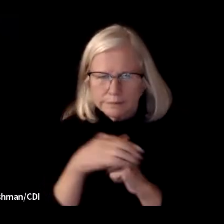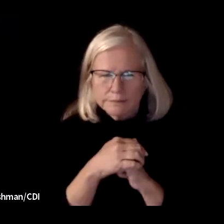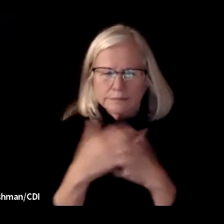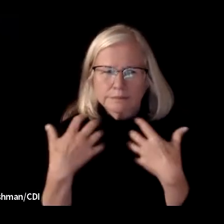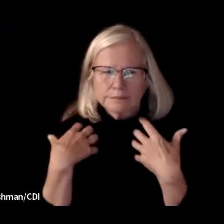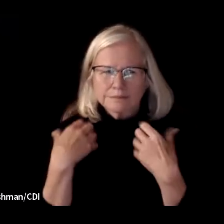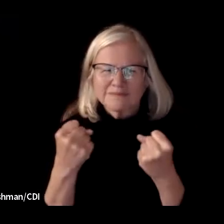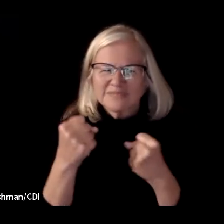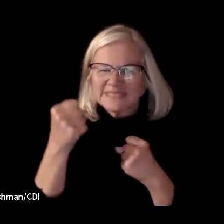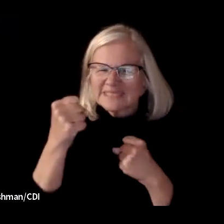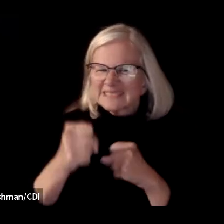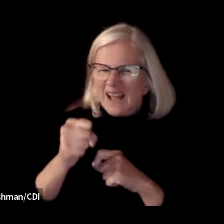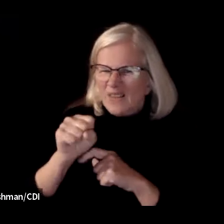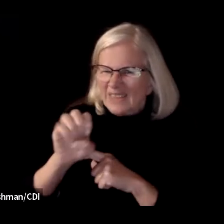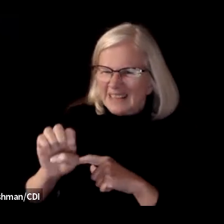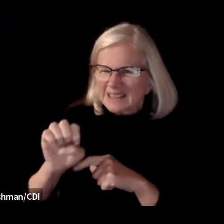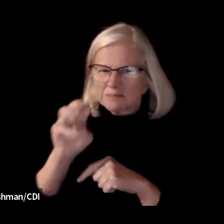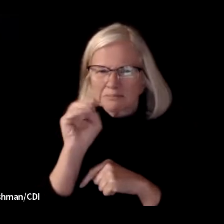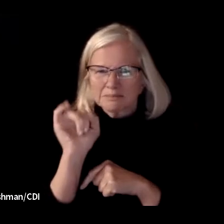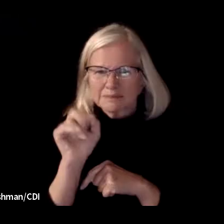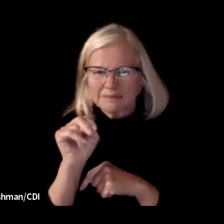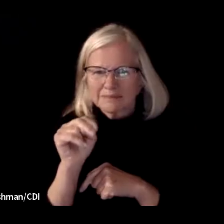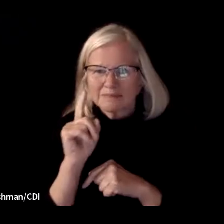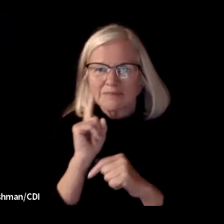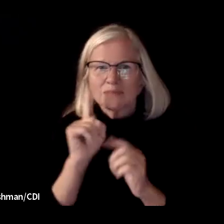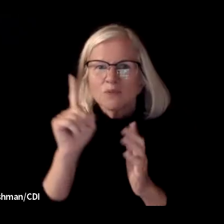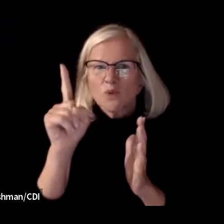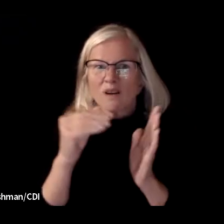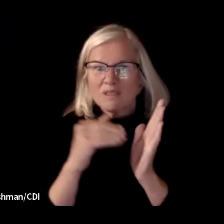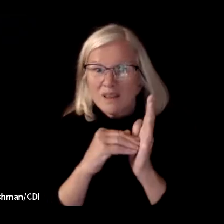employees that are serving our patients in the Winona and the surrounding area. And as the Commissioner